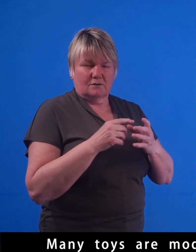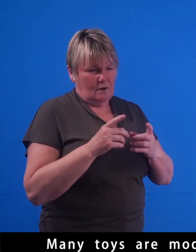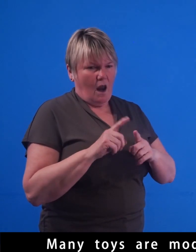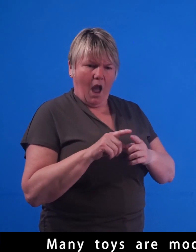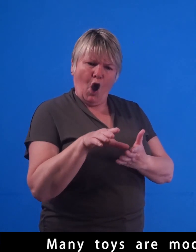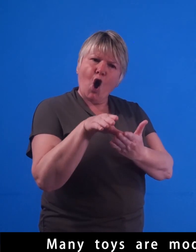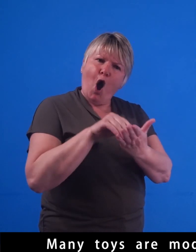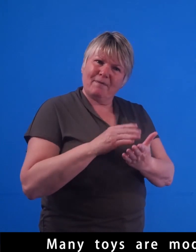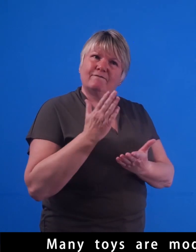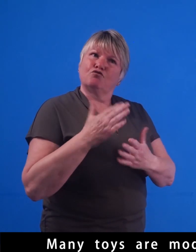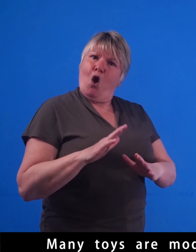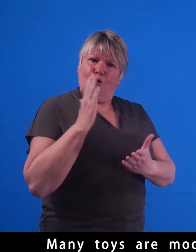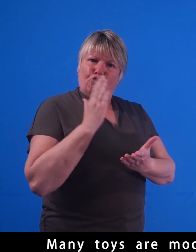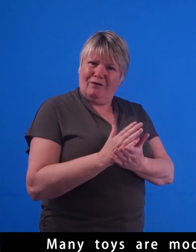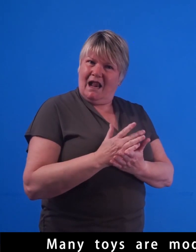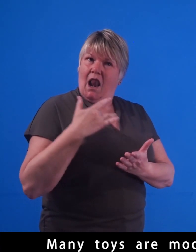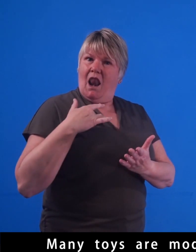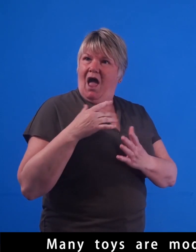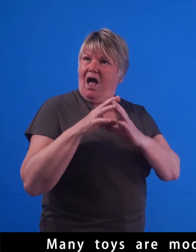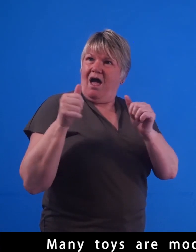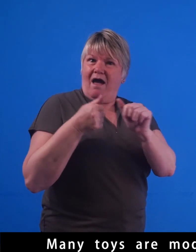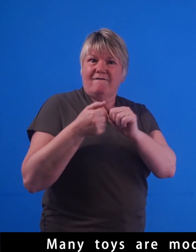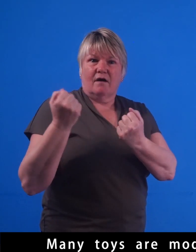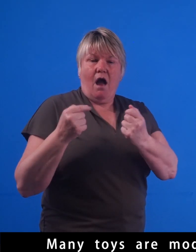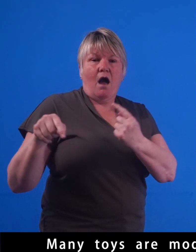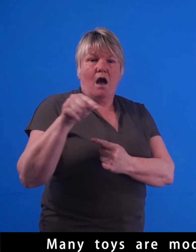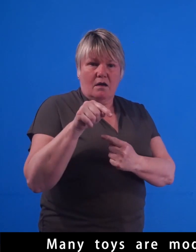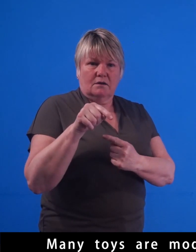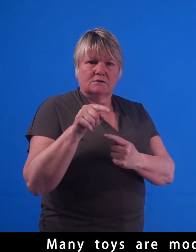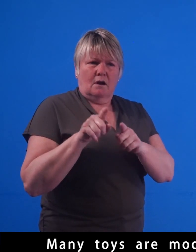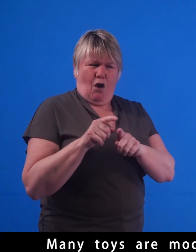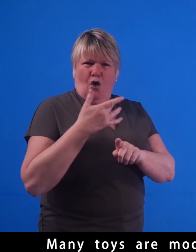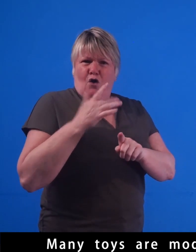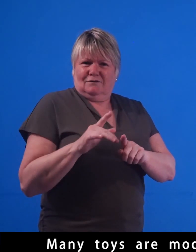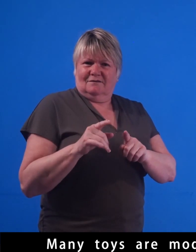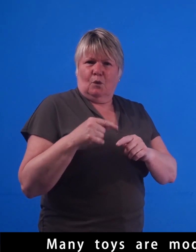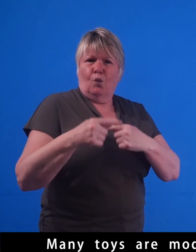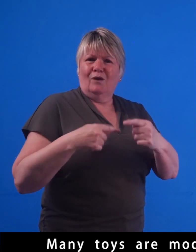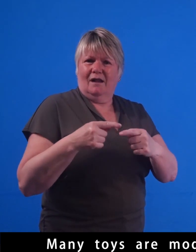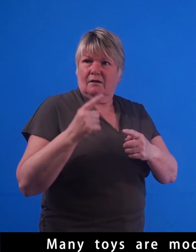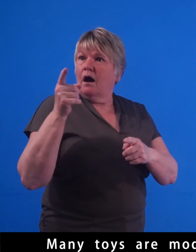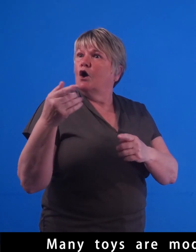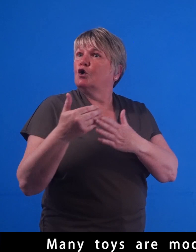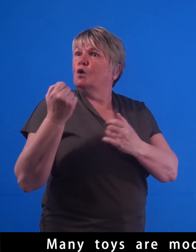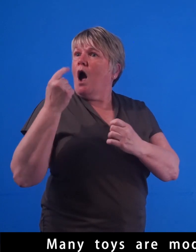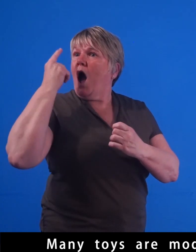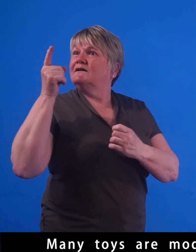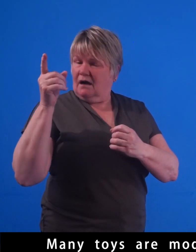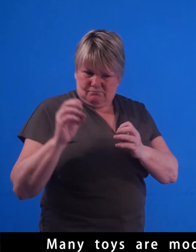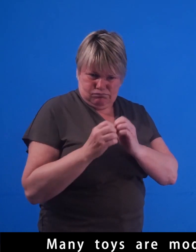Many toys are modelled on real-life items and are made hot on the heels of new inventions.